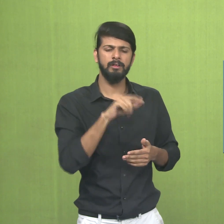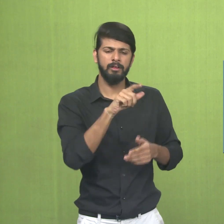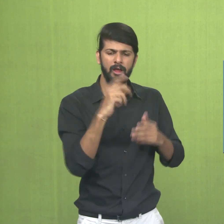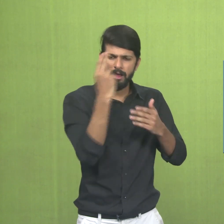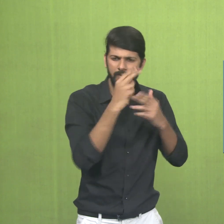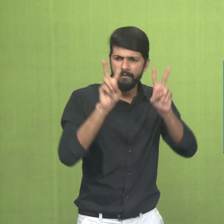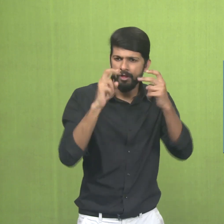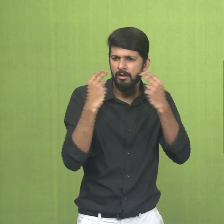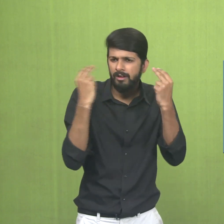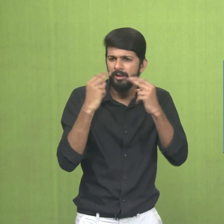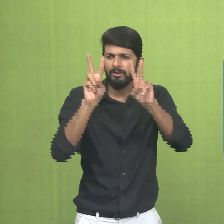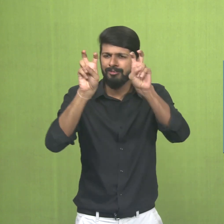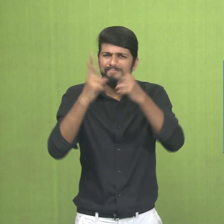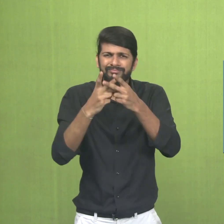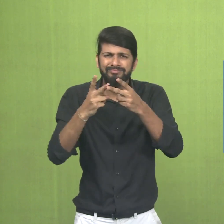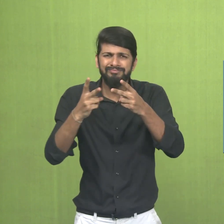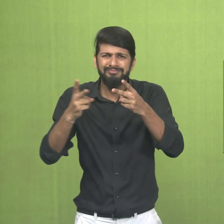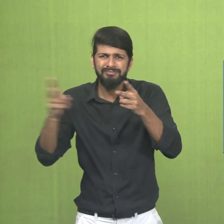His famous works